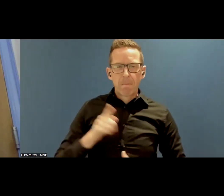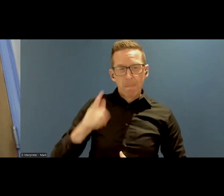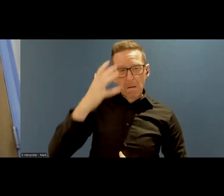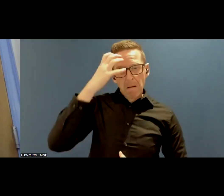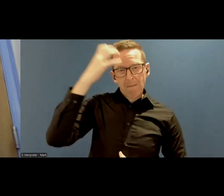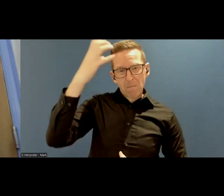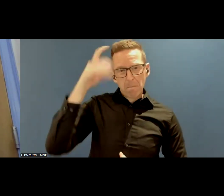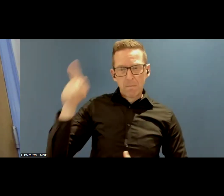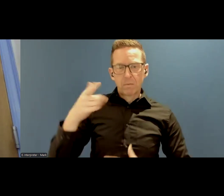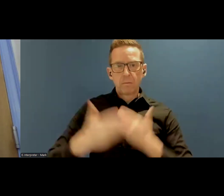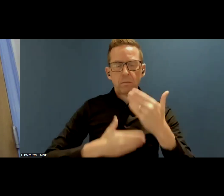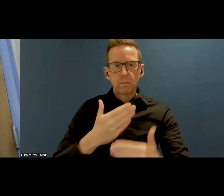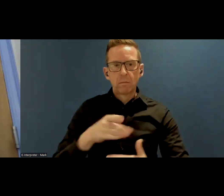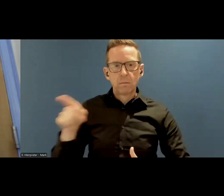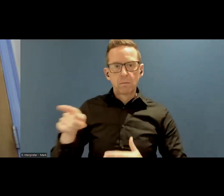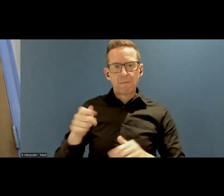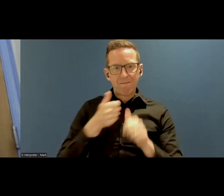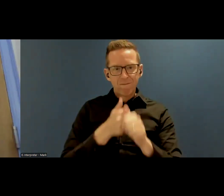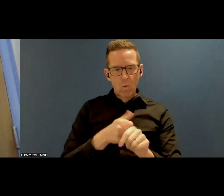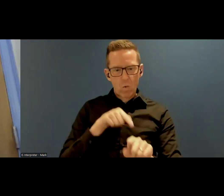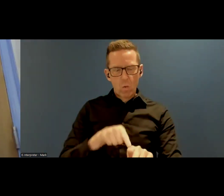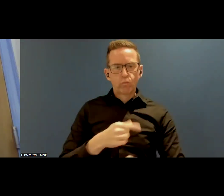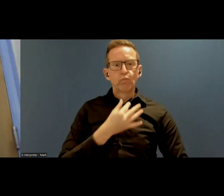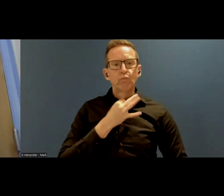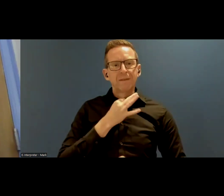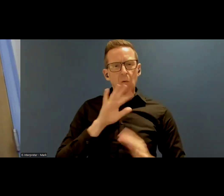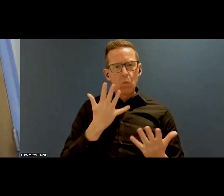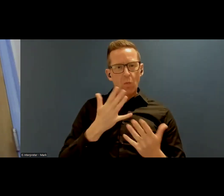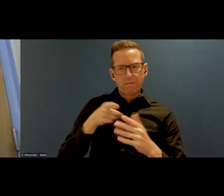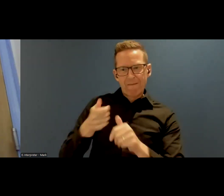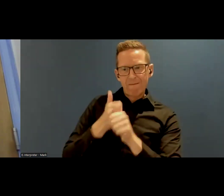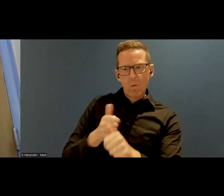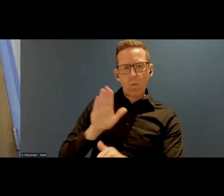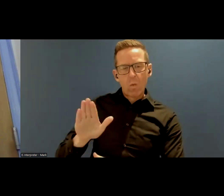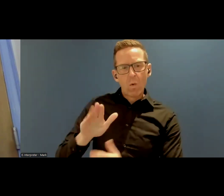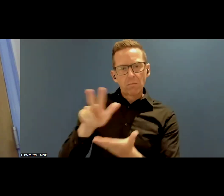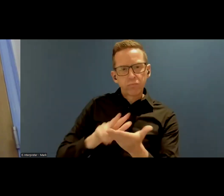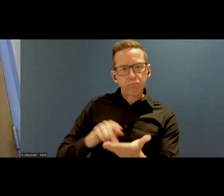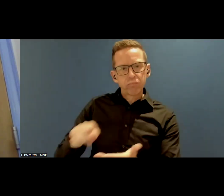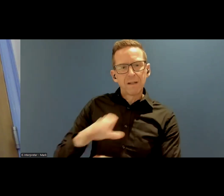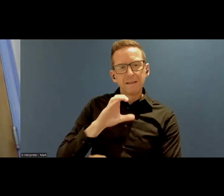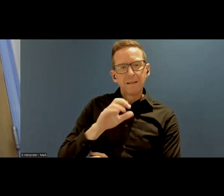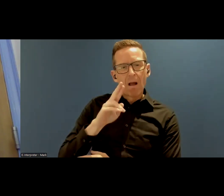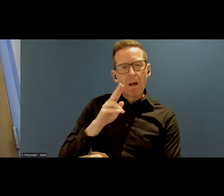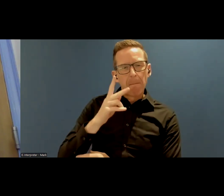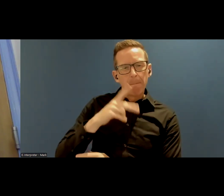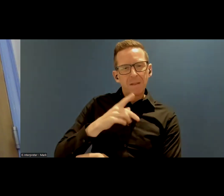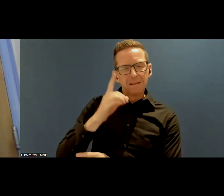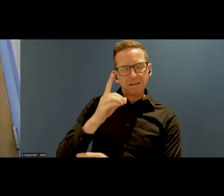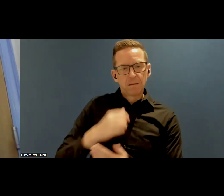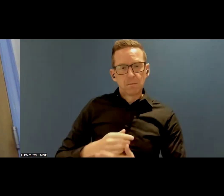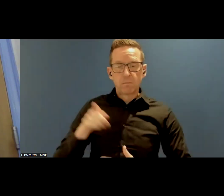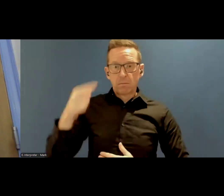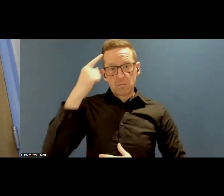not rooted in the CRPD. Its argument is that because people with psychosocial disabilities can, they